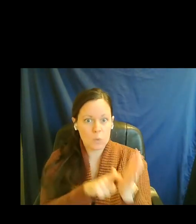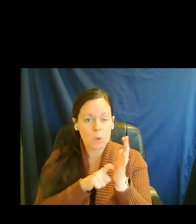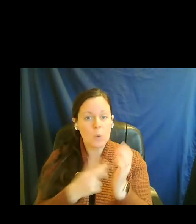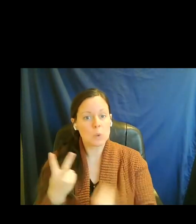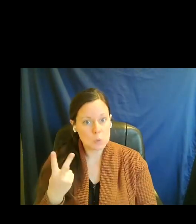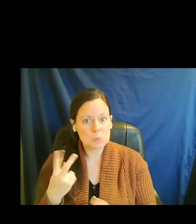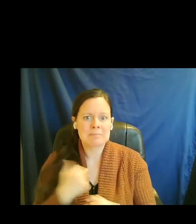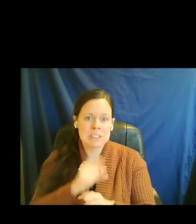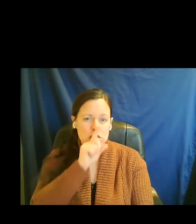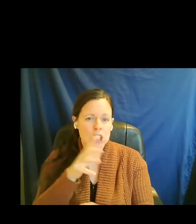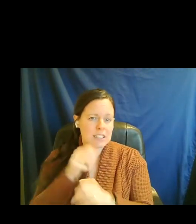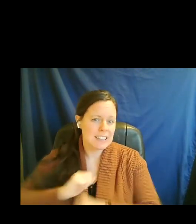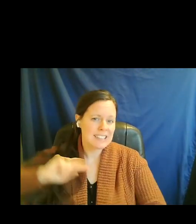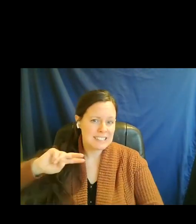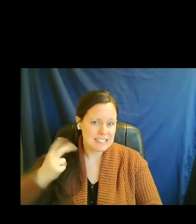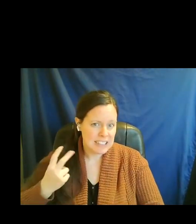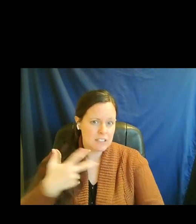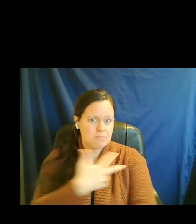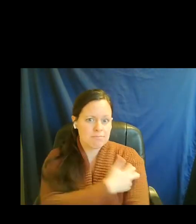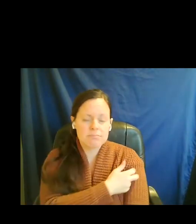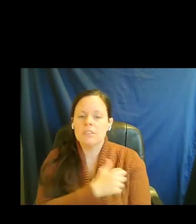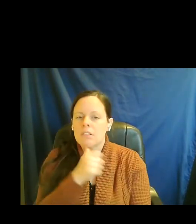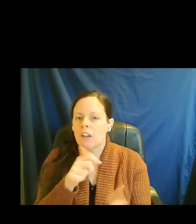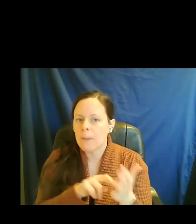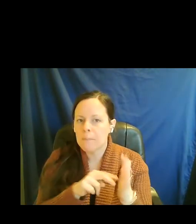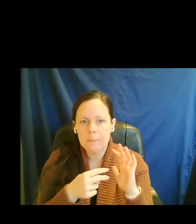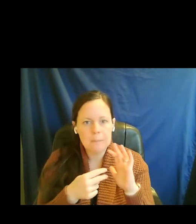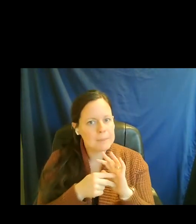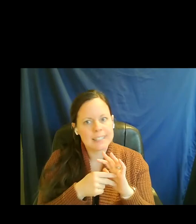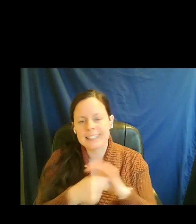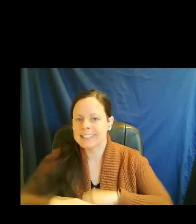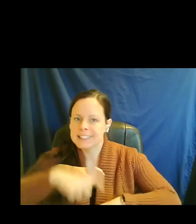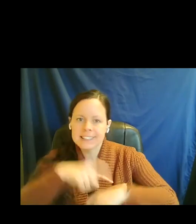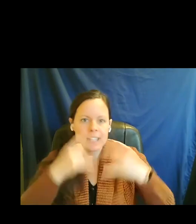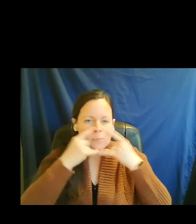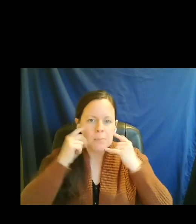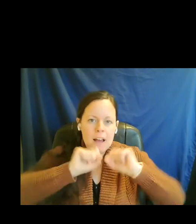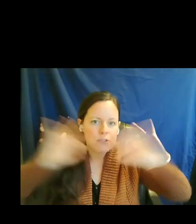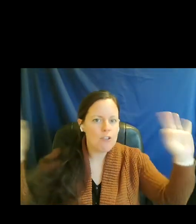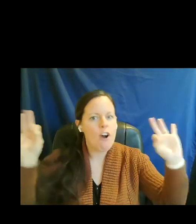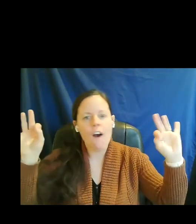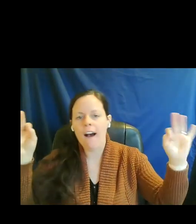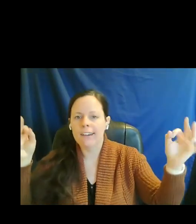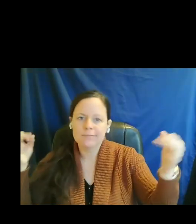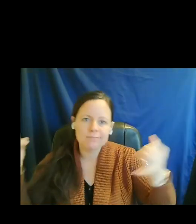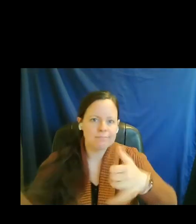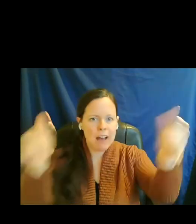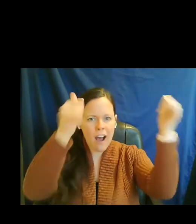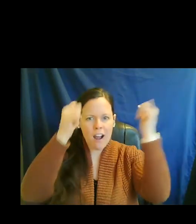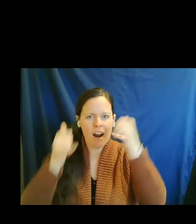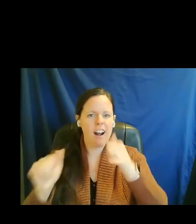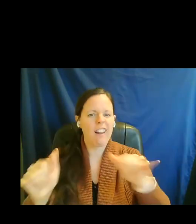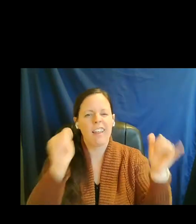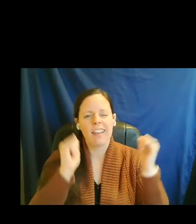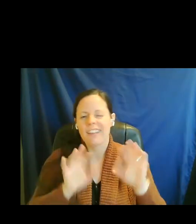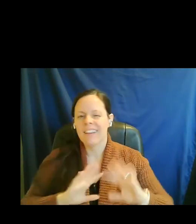that second dose. And that doesn't mean it's time to take off the mask for a mask burning party, that we still have